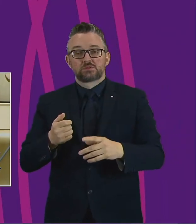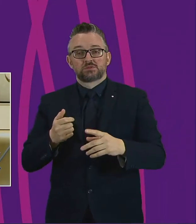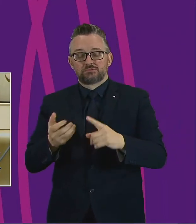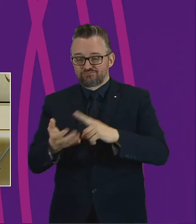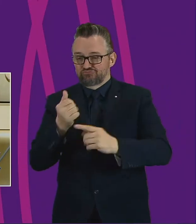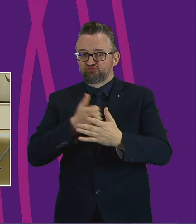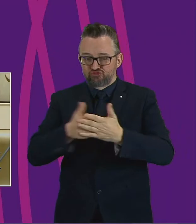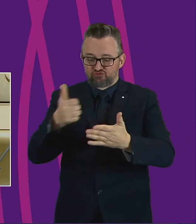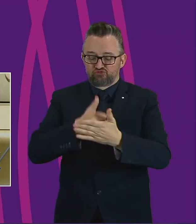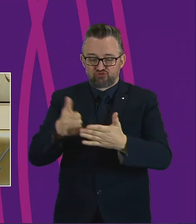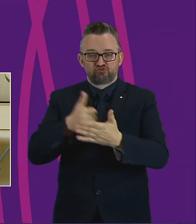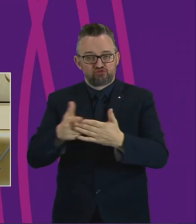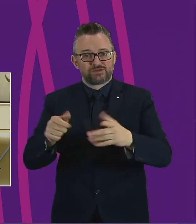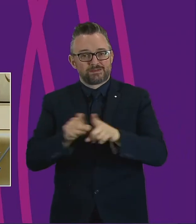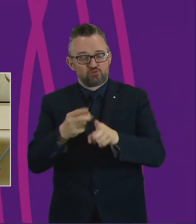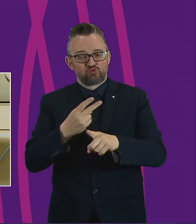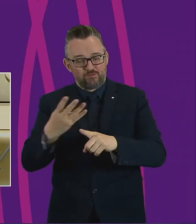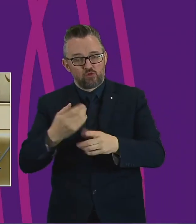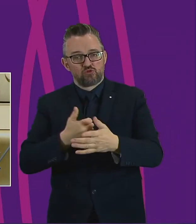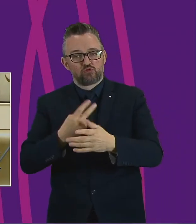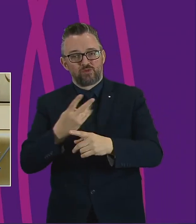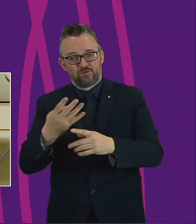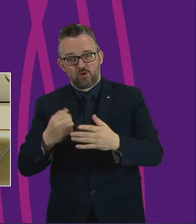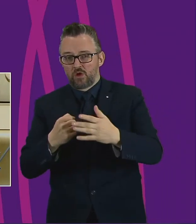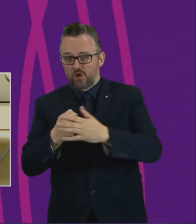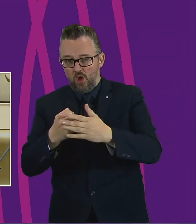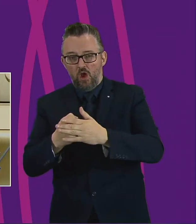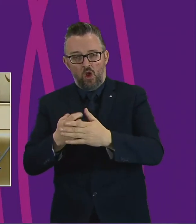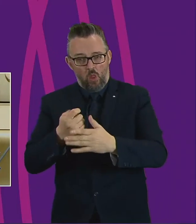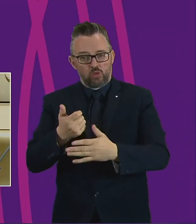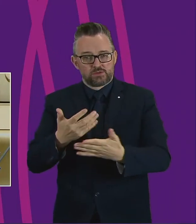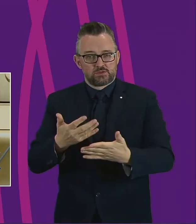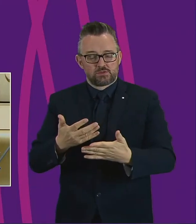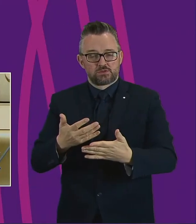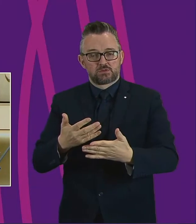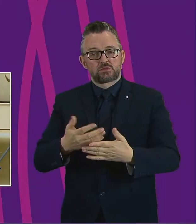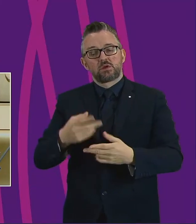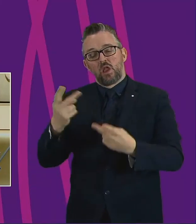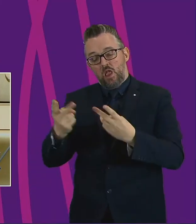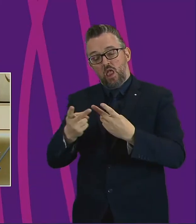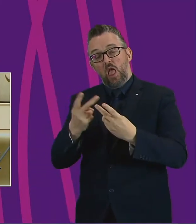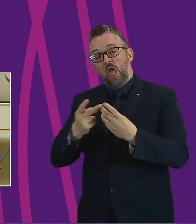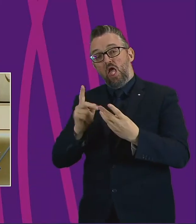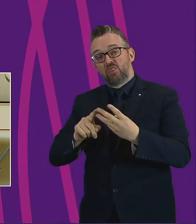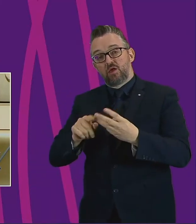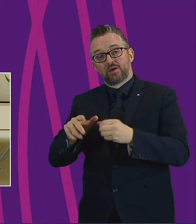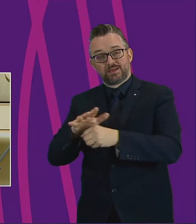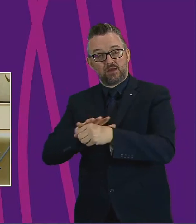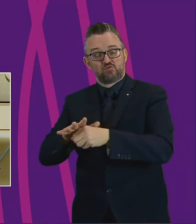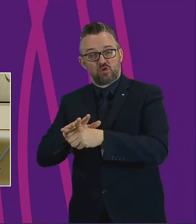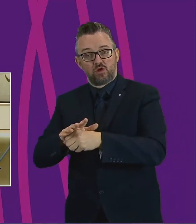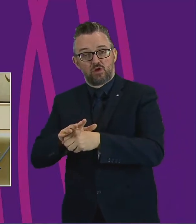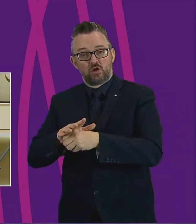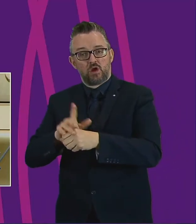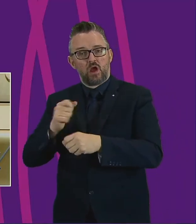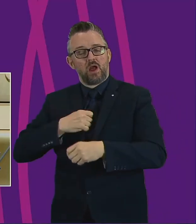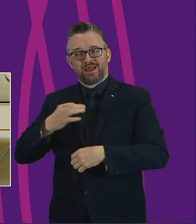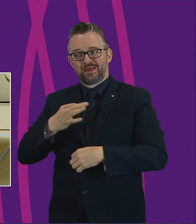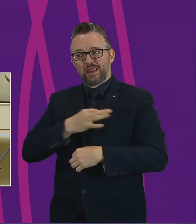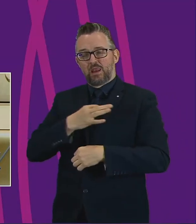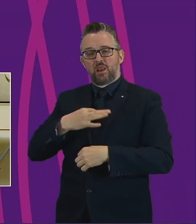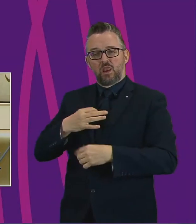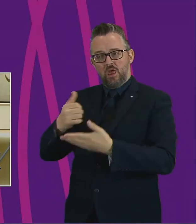that too. And one of the other areas that our clinical advisors to the health service will